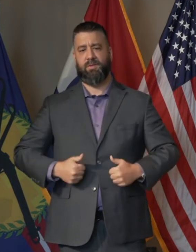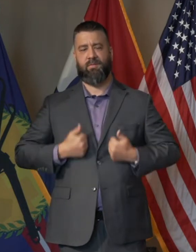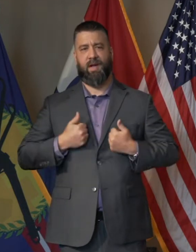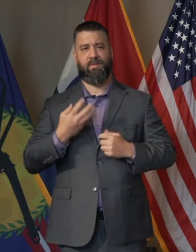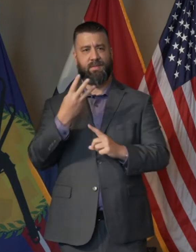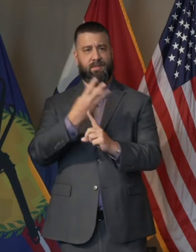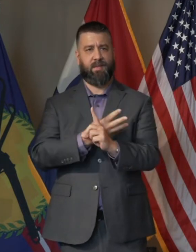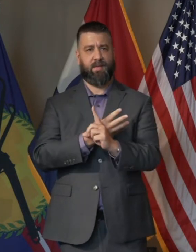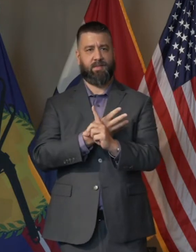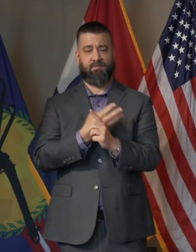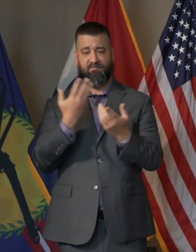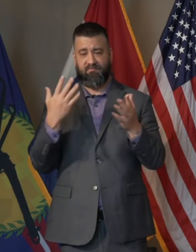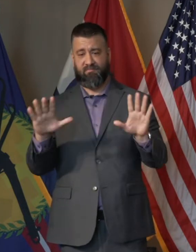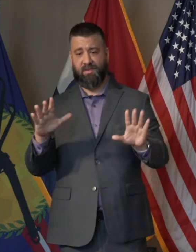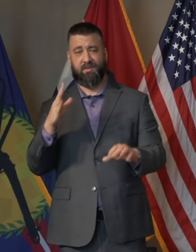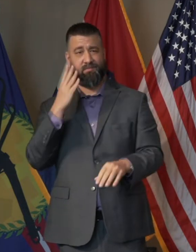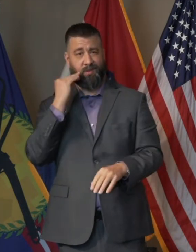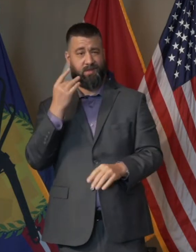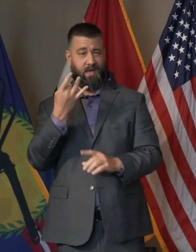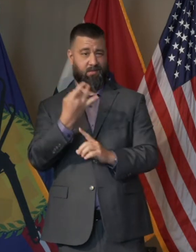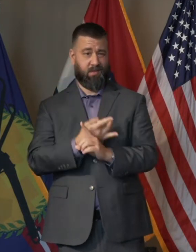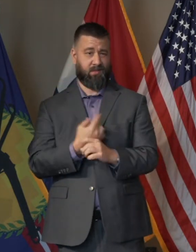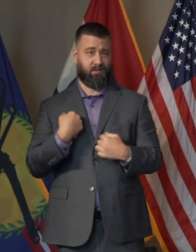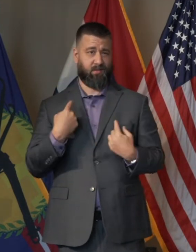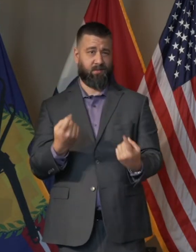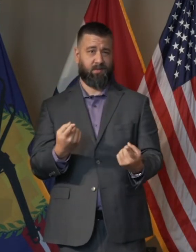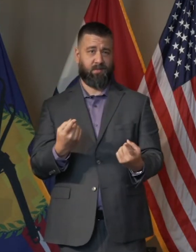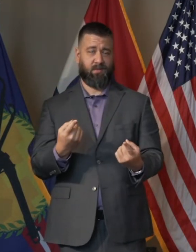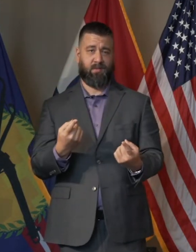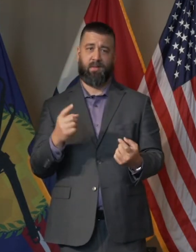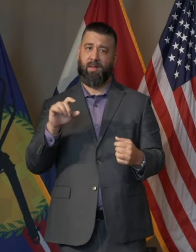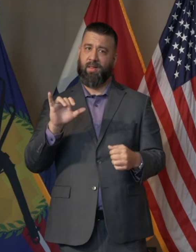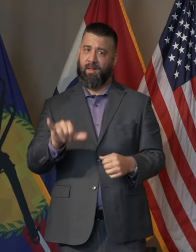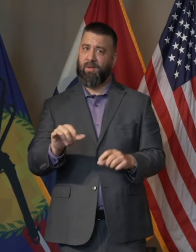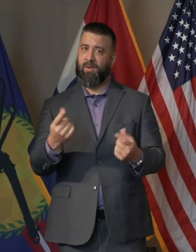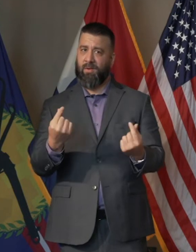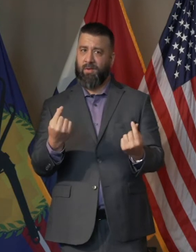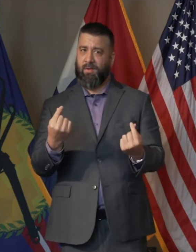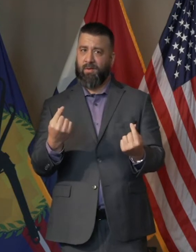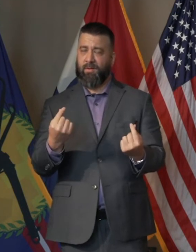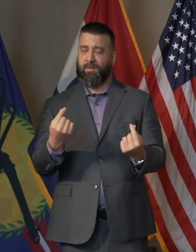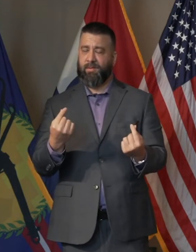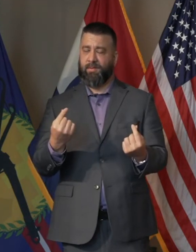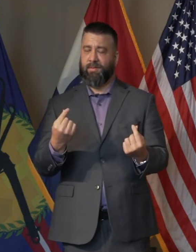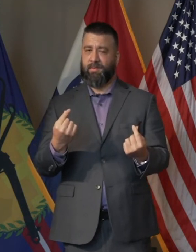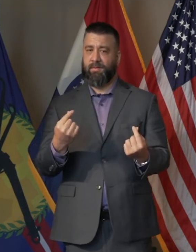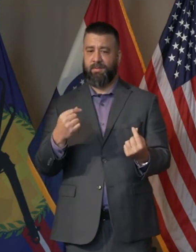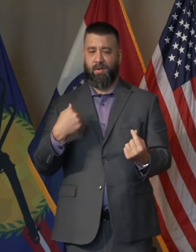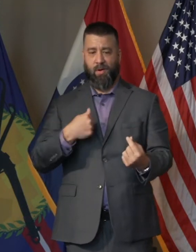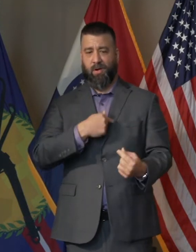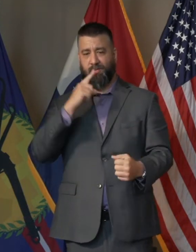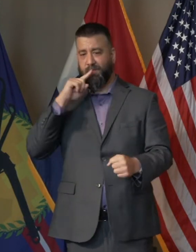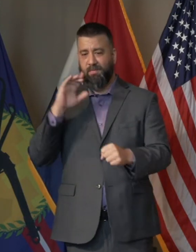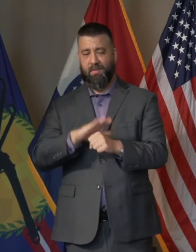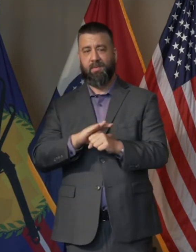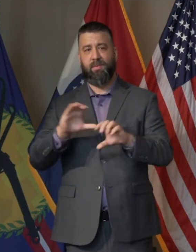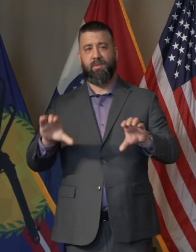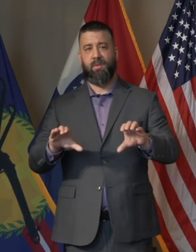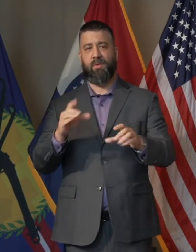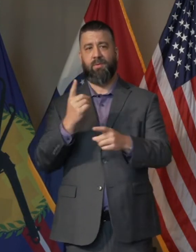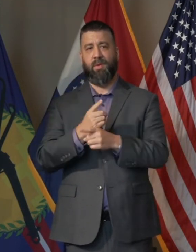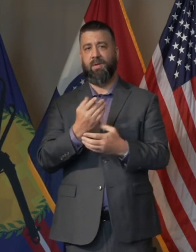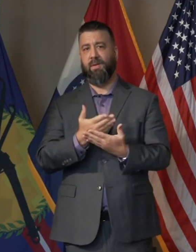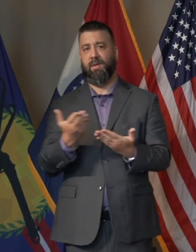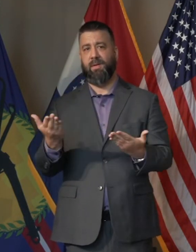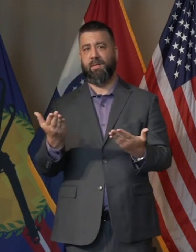made it through 8 months already. And that's what it's going to take. It's going to take our commitment to doing the right thing. So